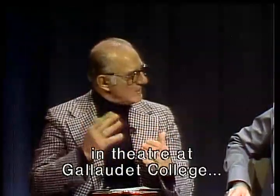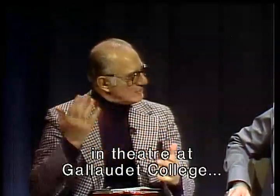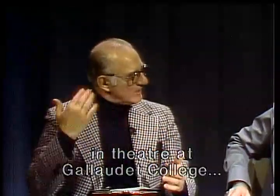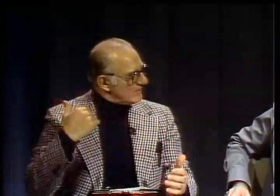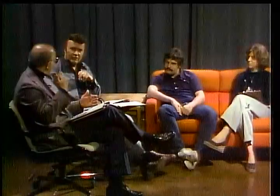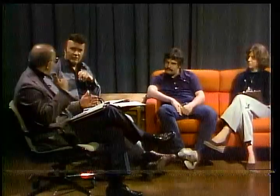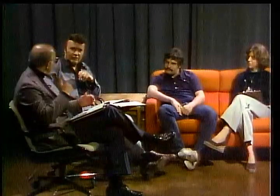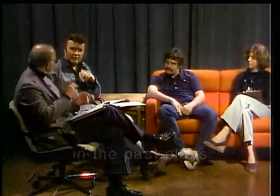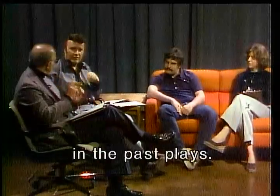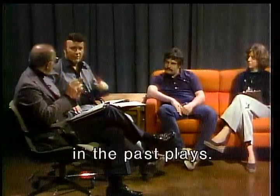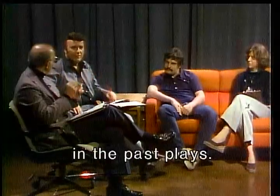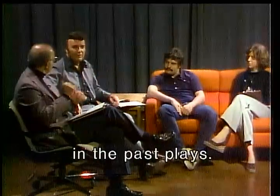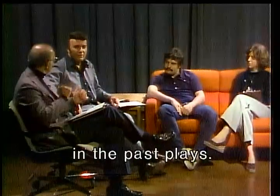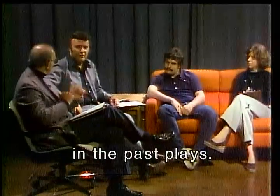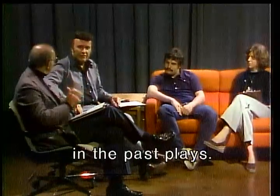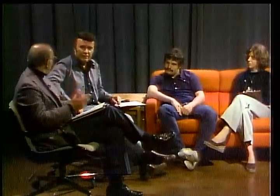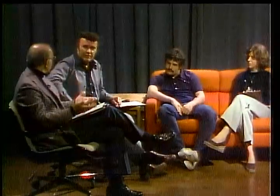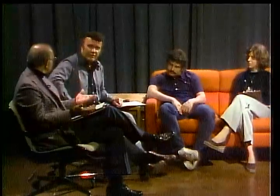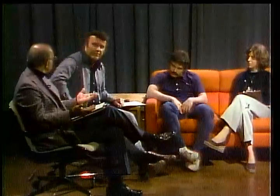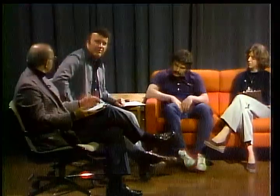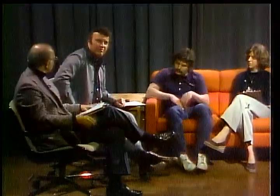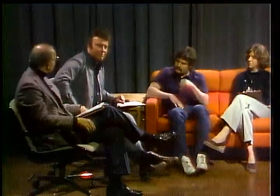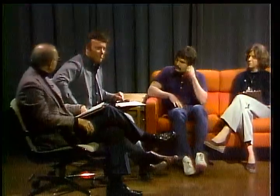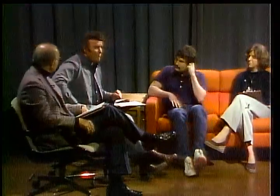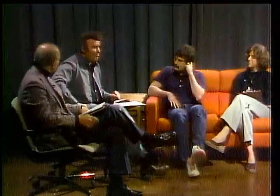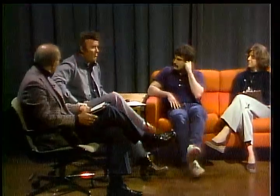in the past titles of plays.